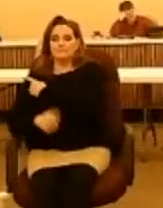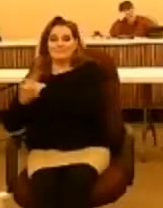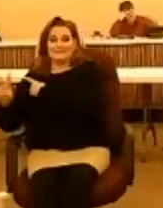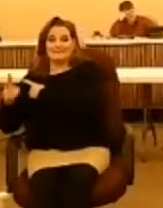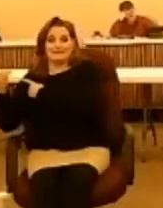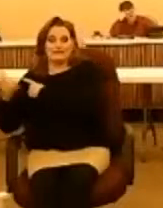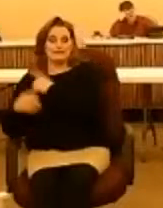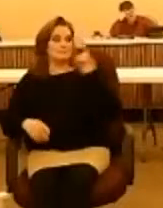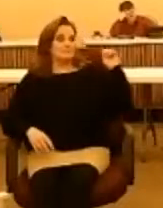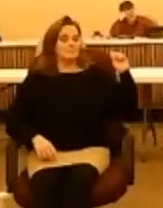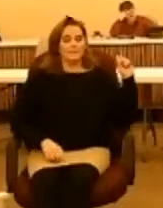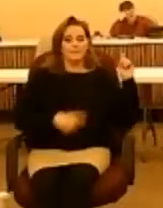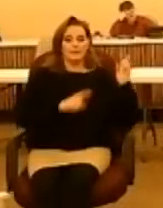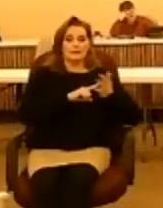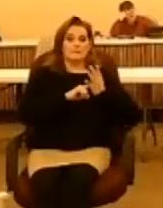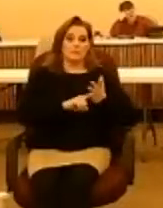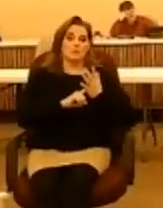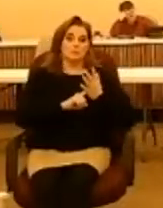Anything online?